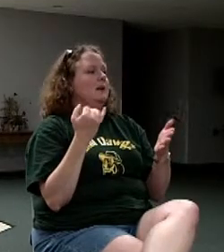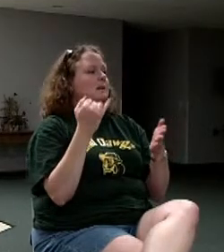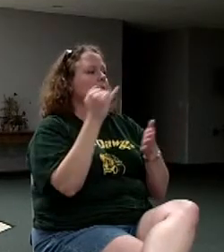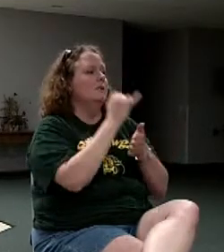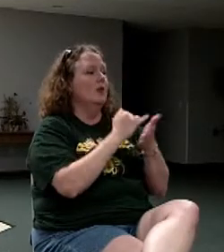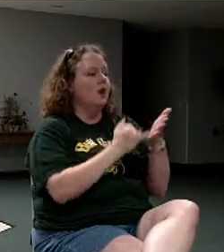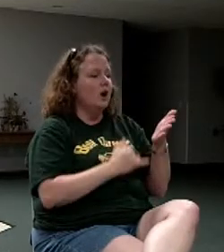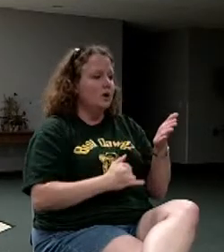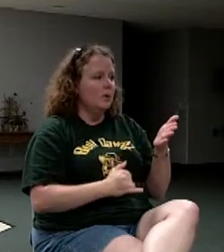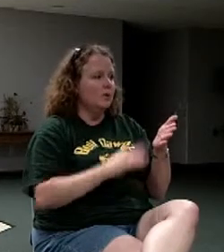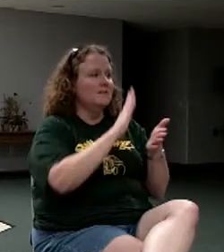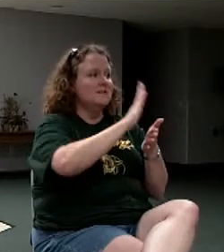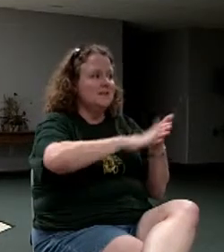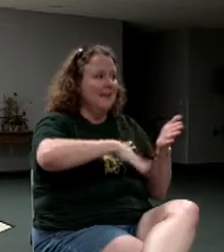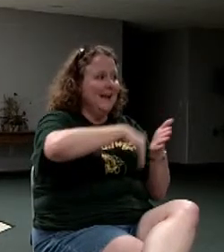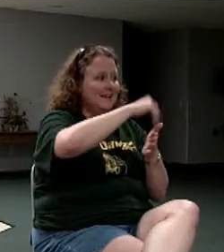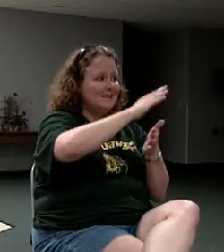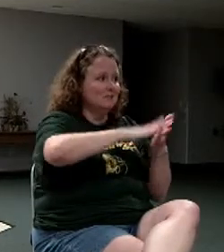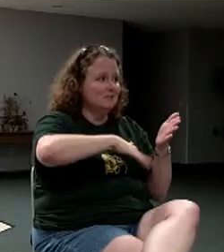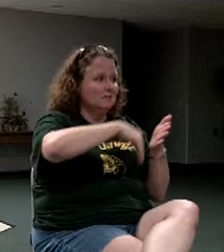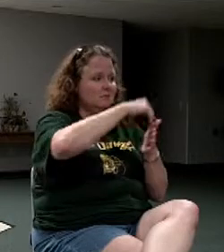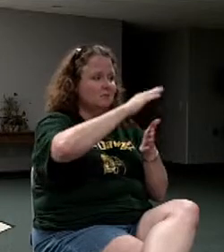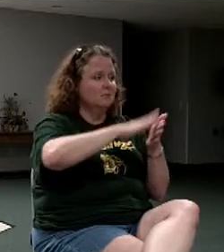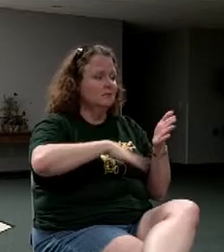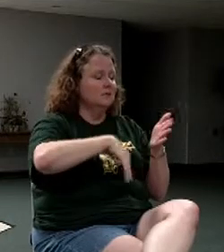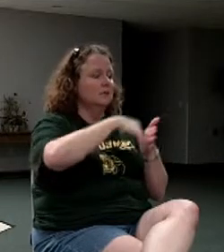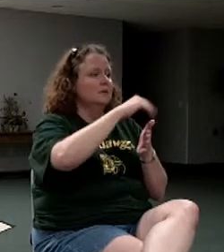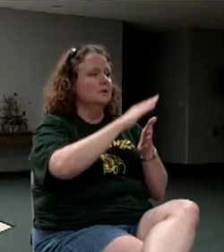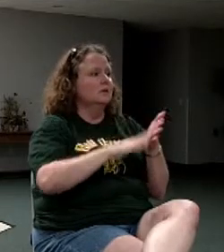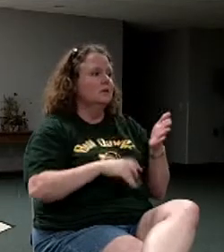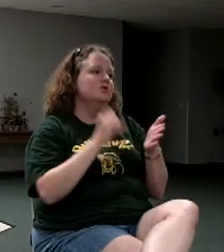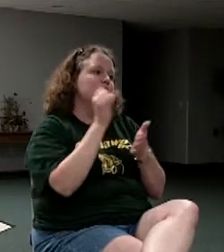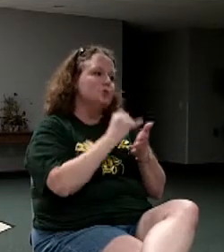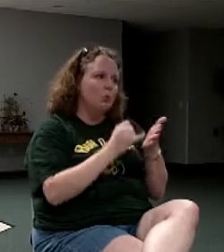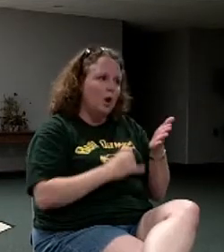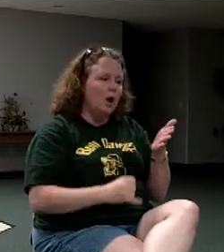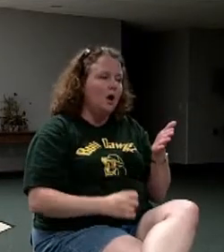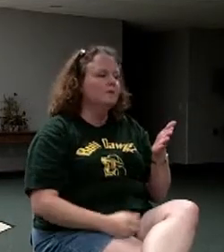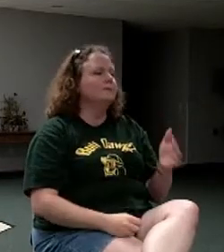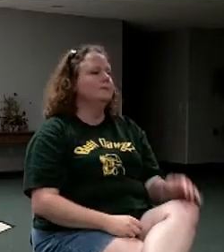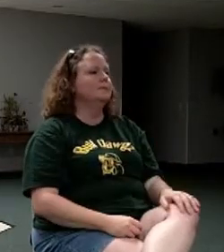paint. Artwork. To paint. To draw.